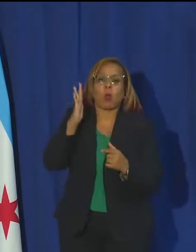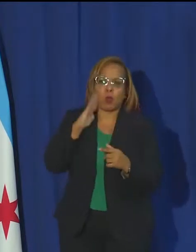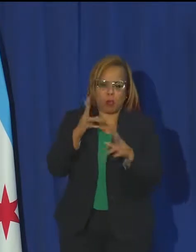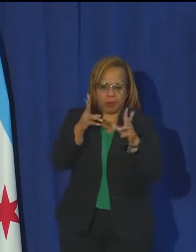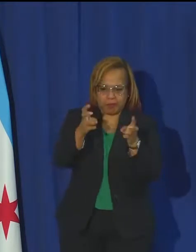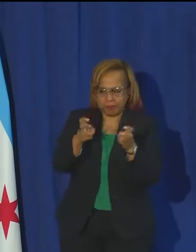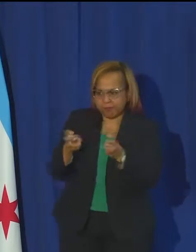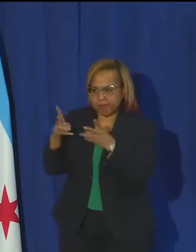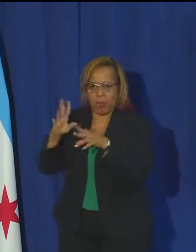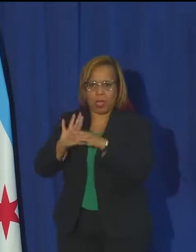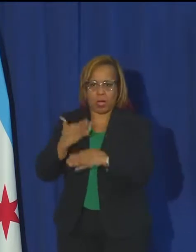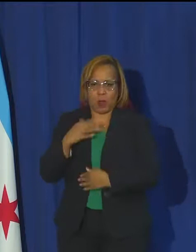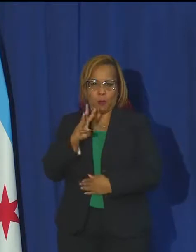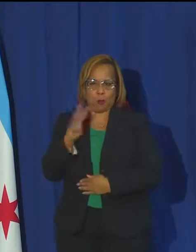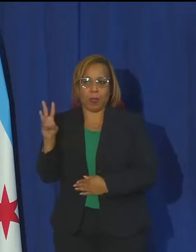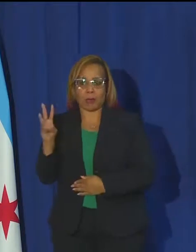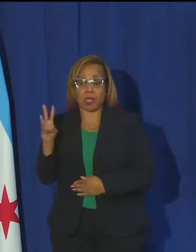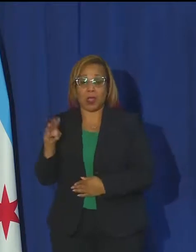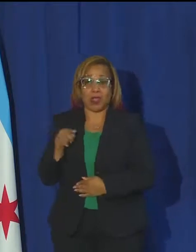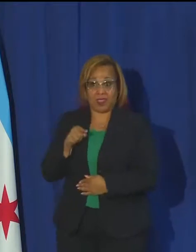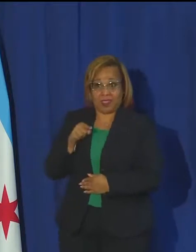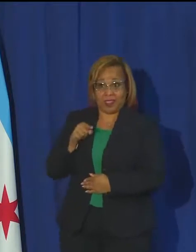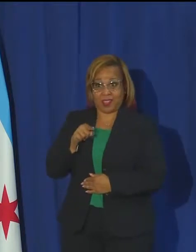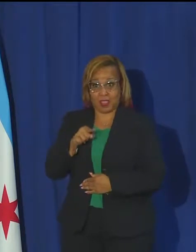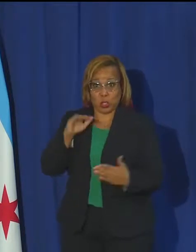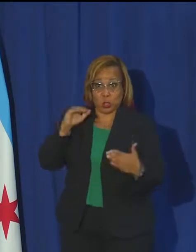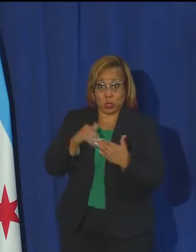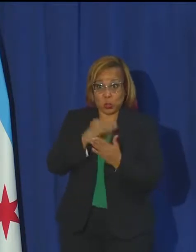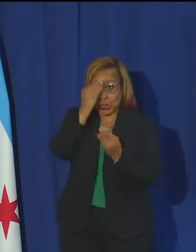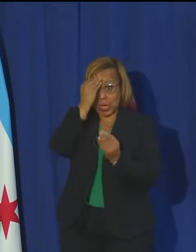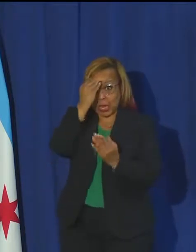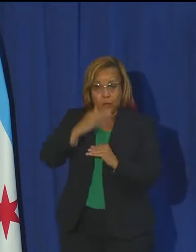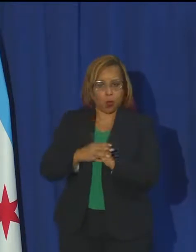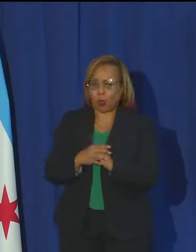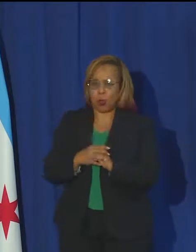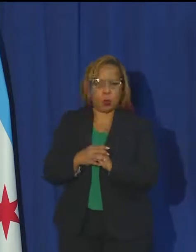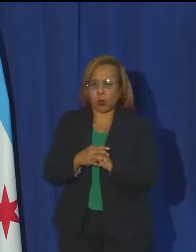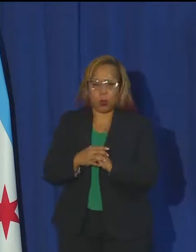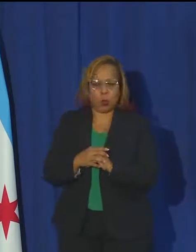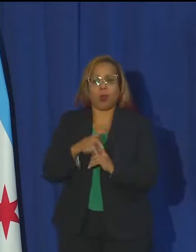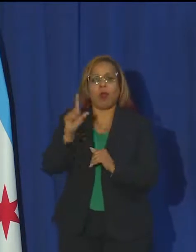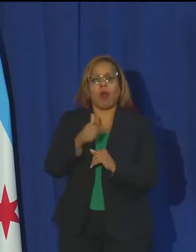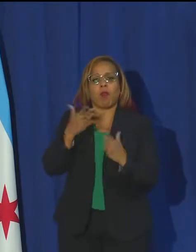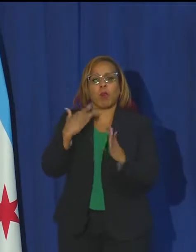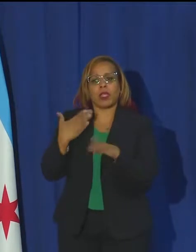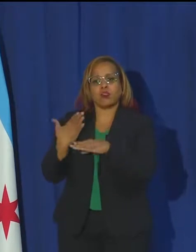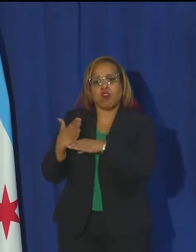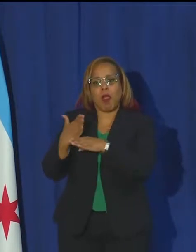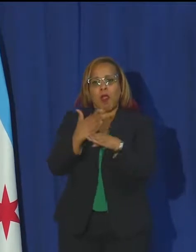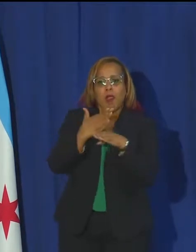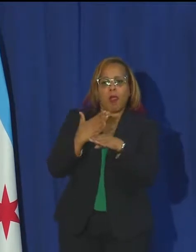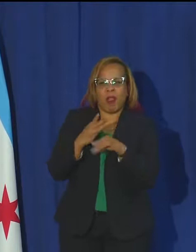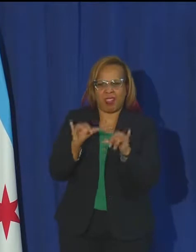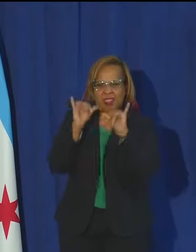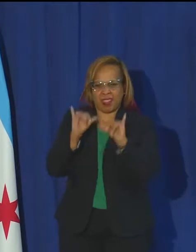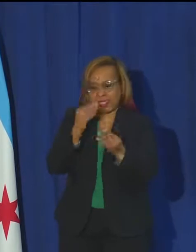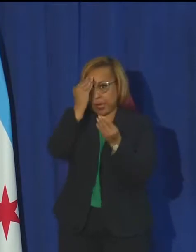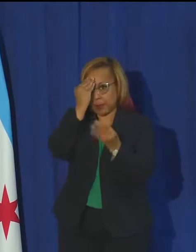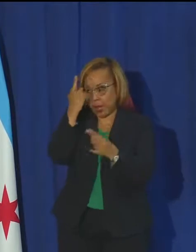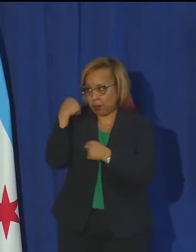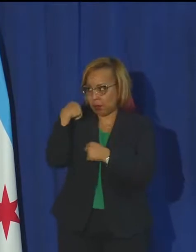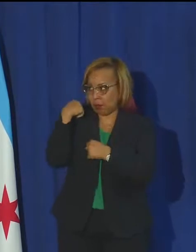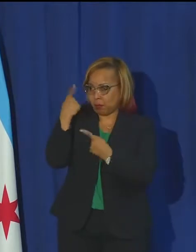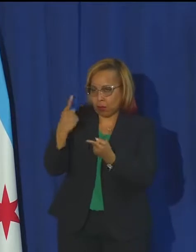be putting more up on our website. None of this is new data. It's just another way of sharing the same data